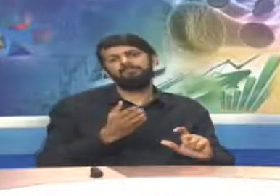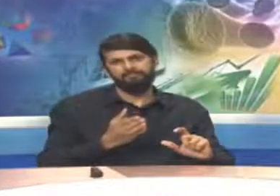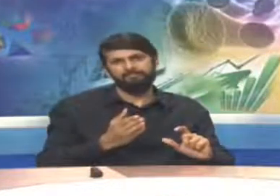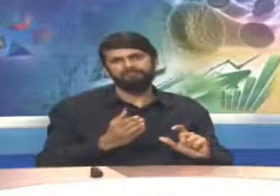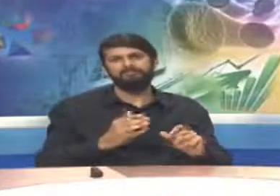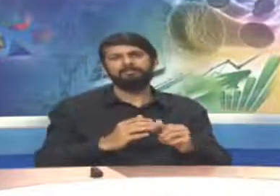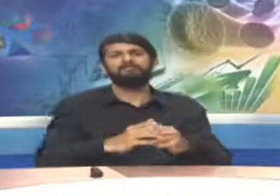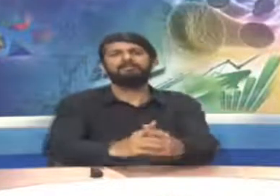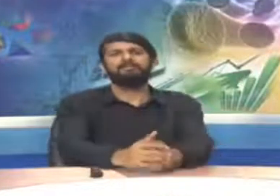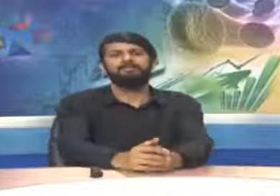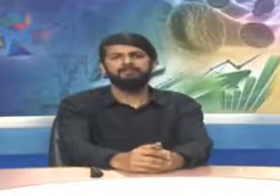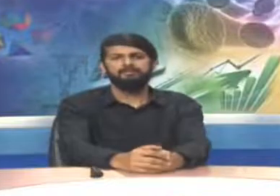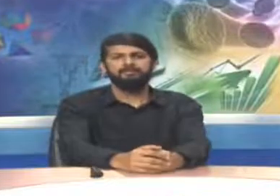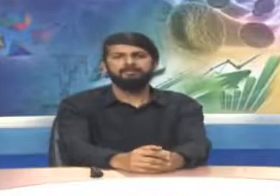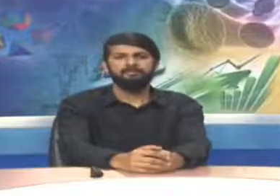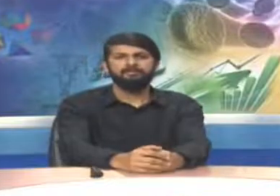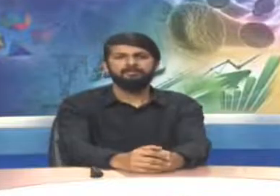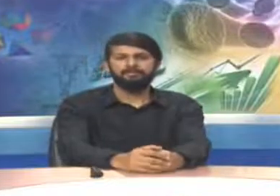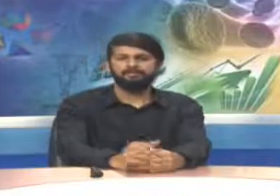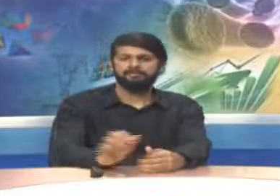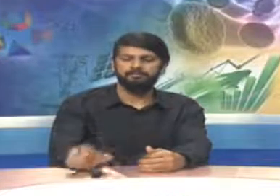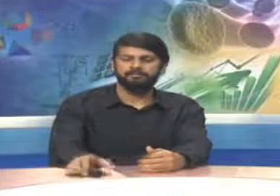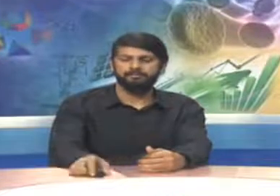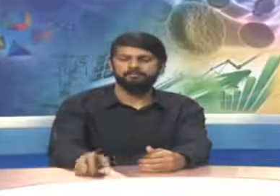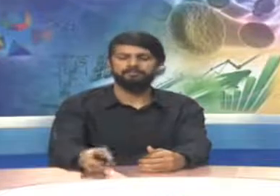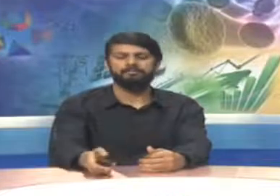The care is more important.